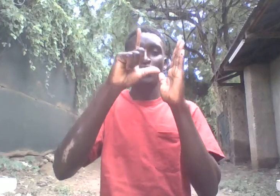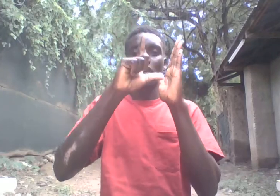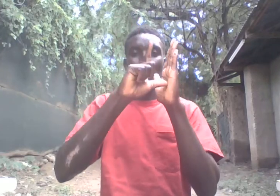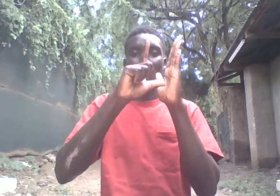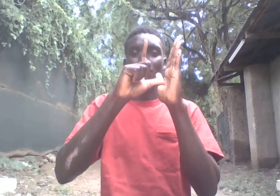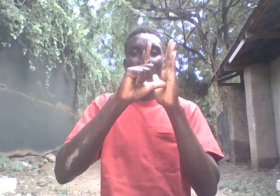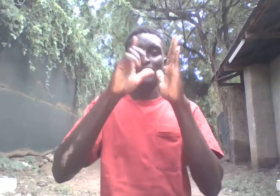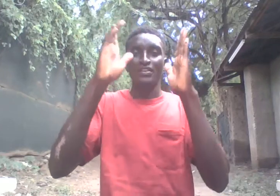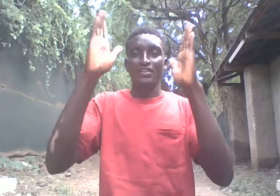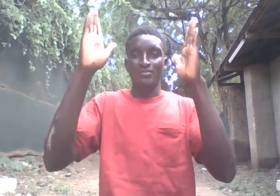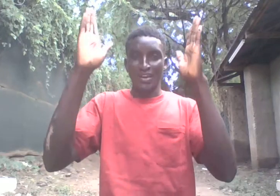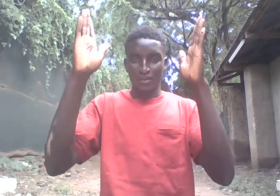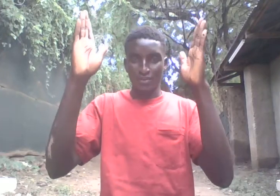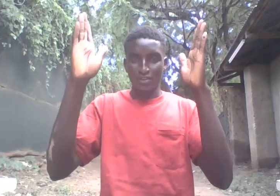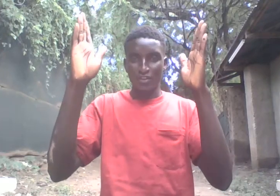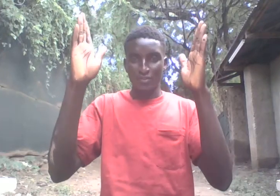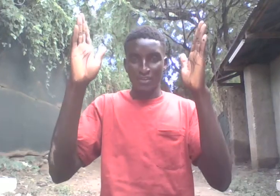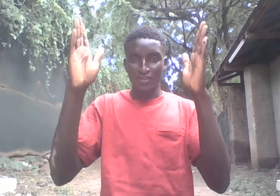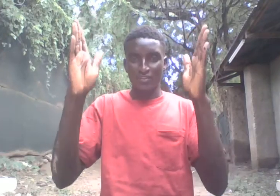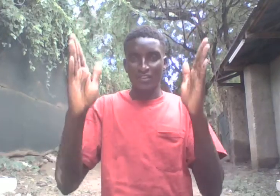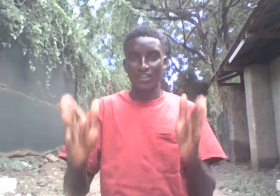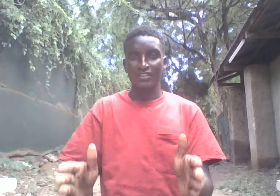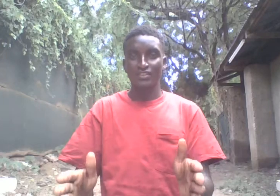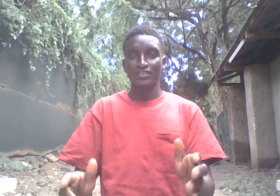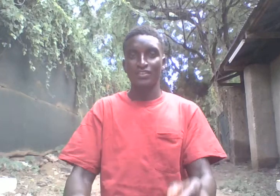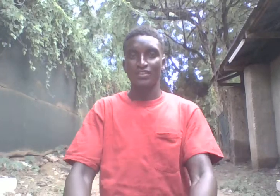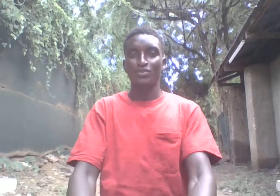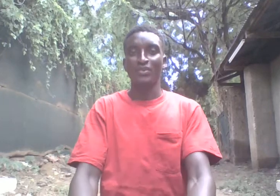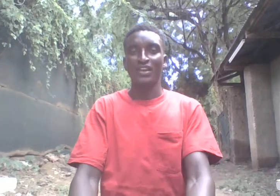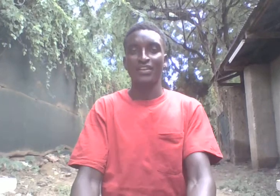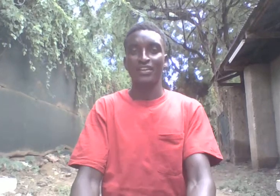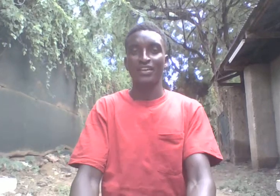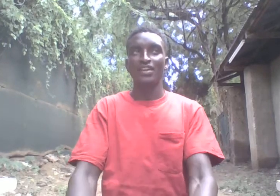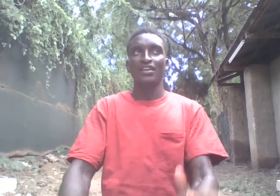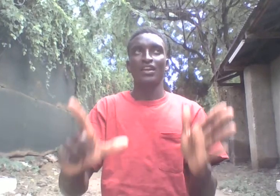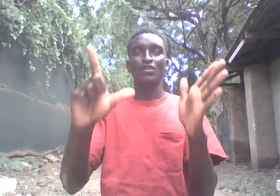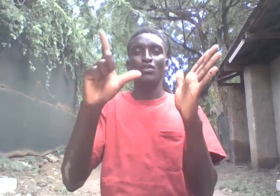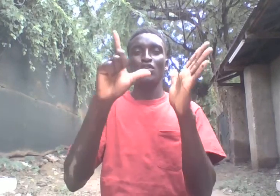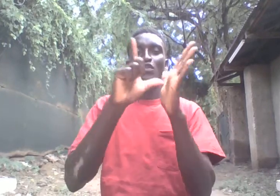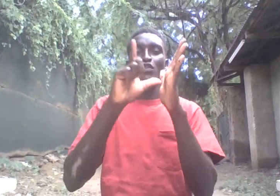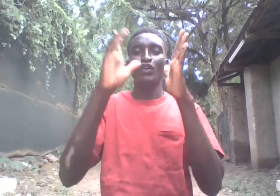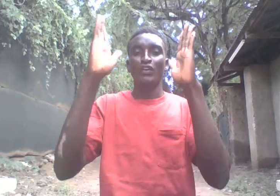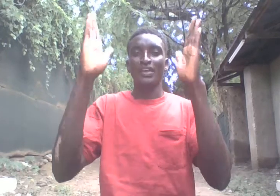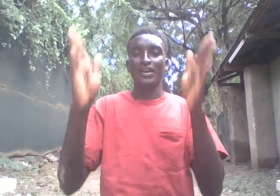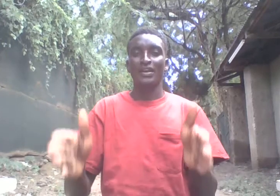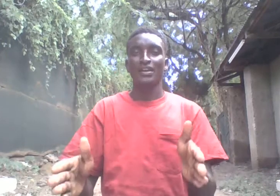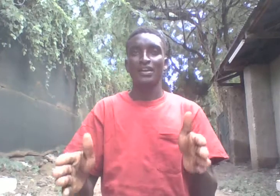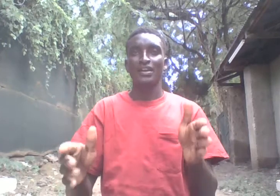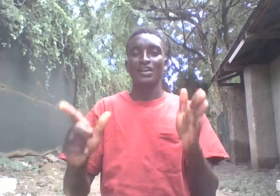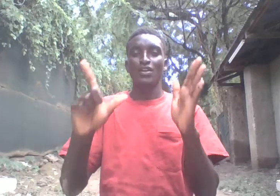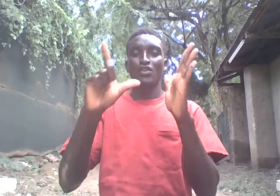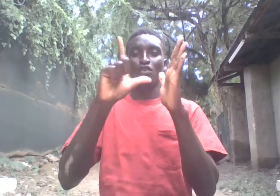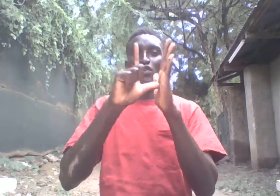law. But now when you personify, changes to be a career. Now lawyer,